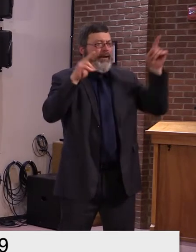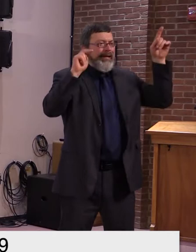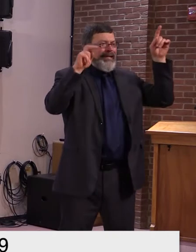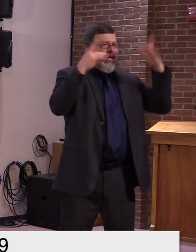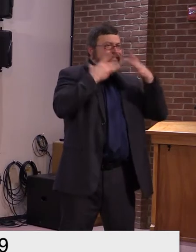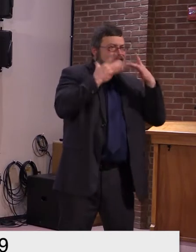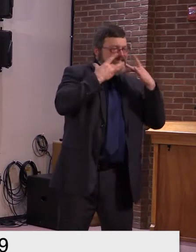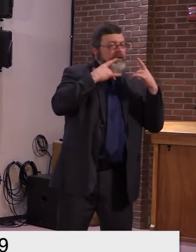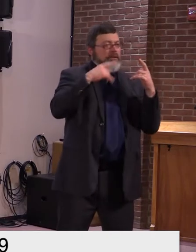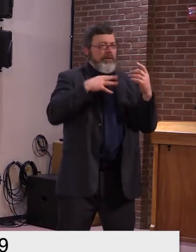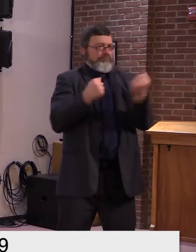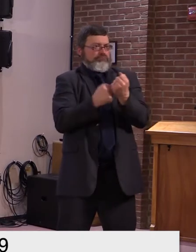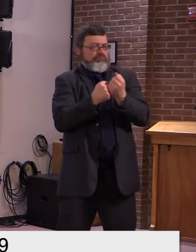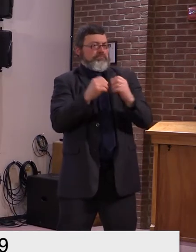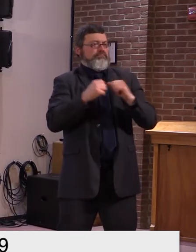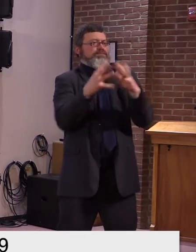was